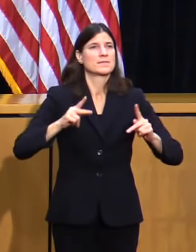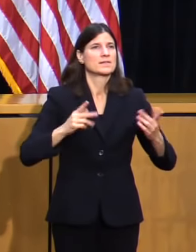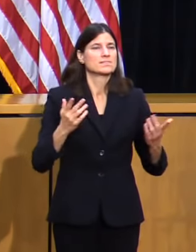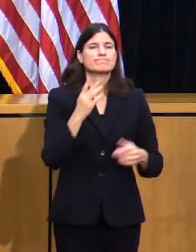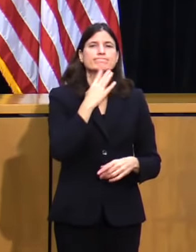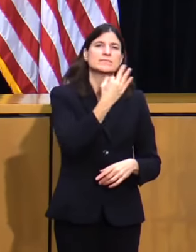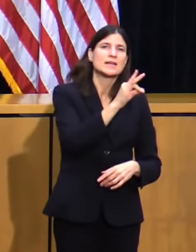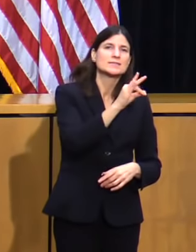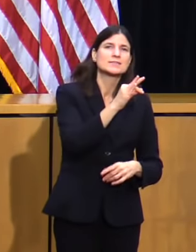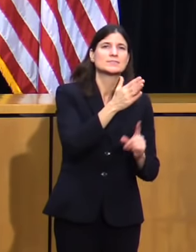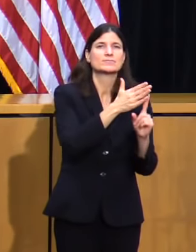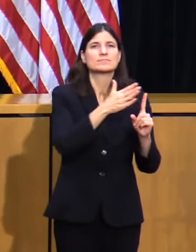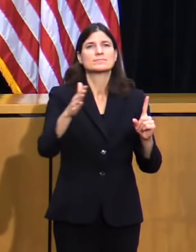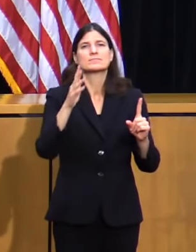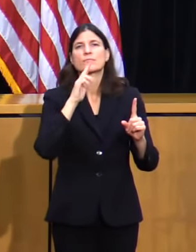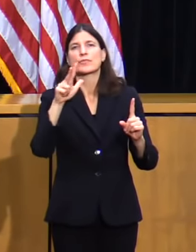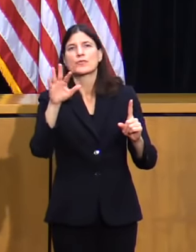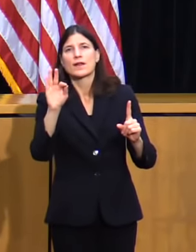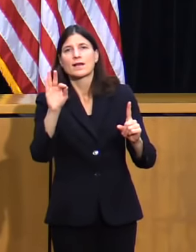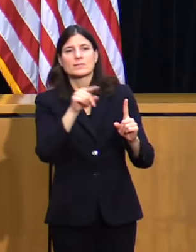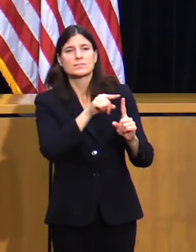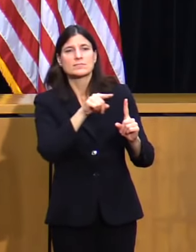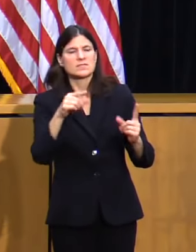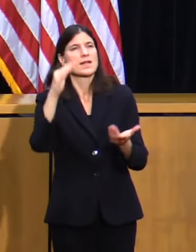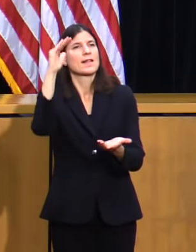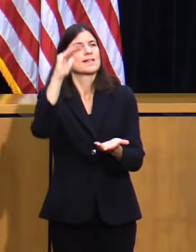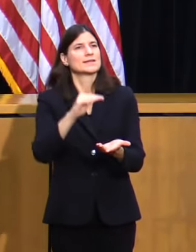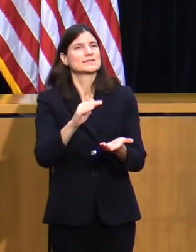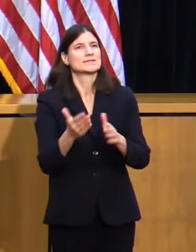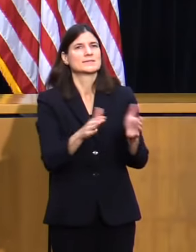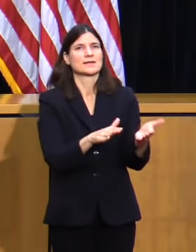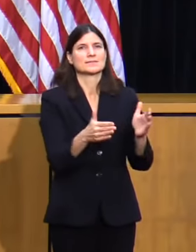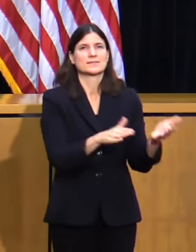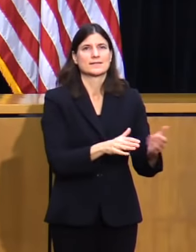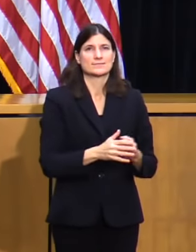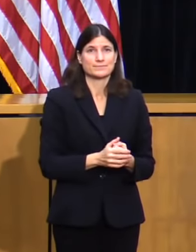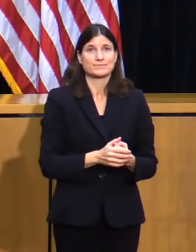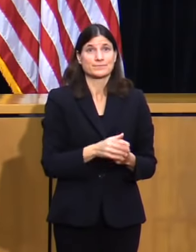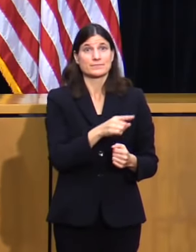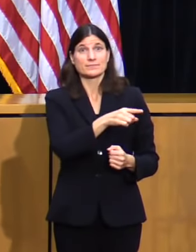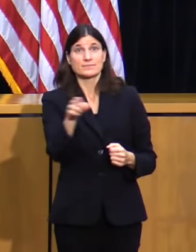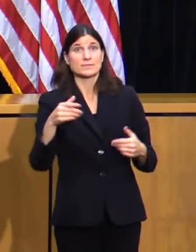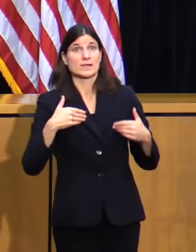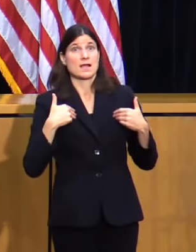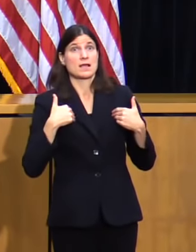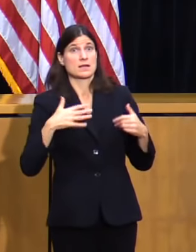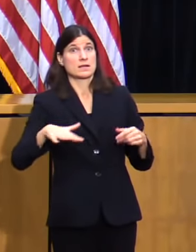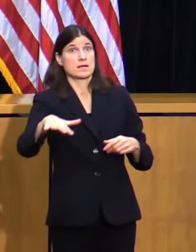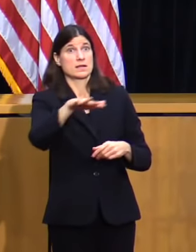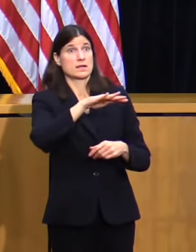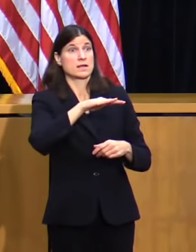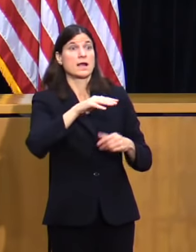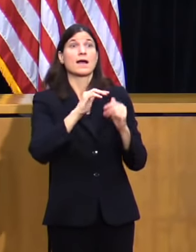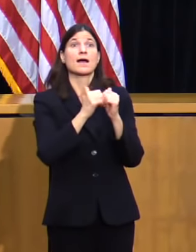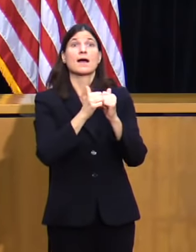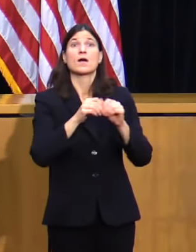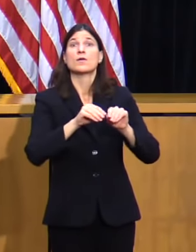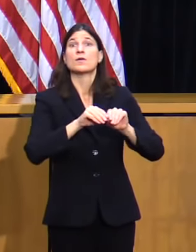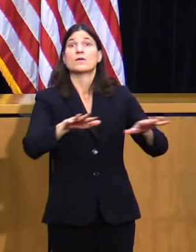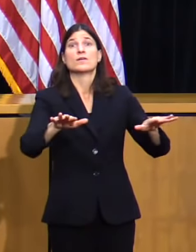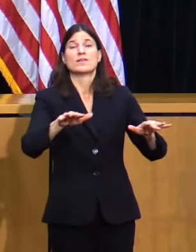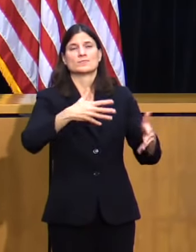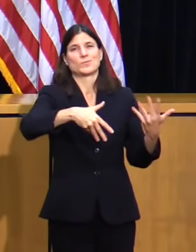know. In this newer population, spread mostly by social interactions, less of